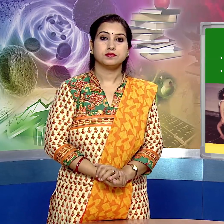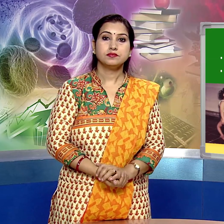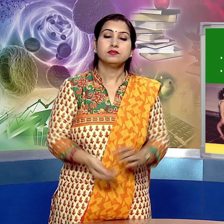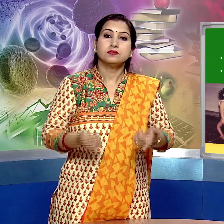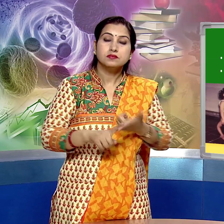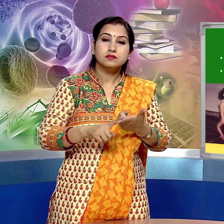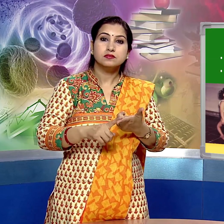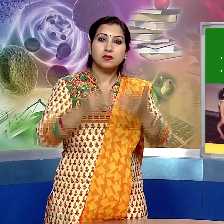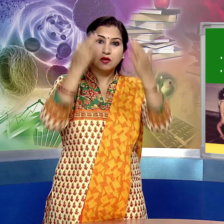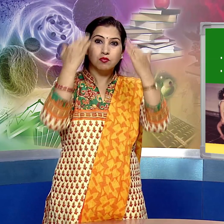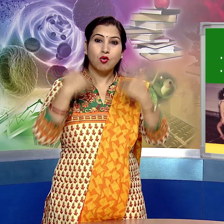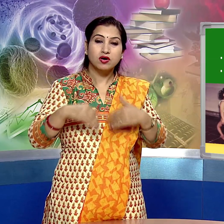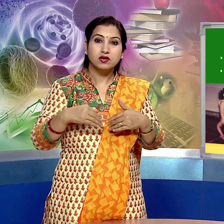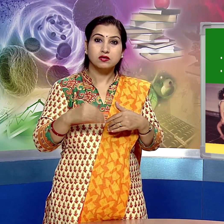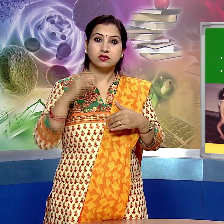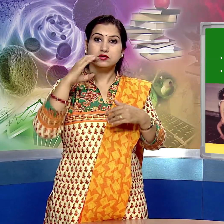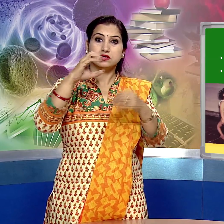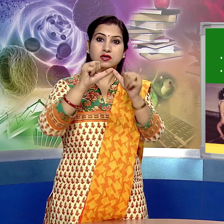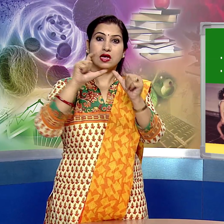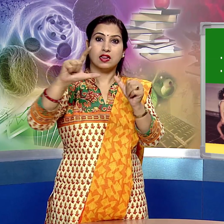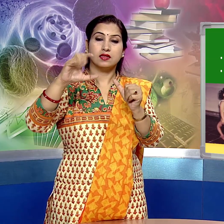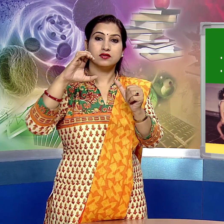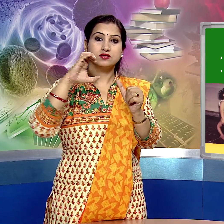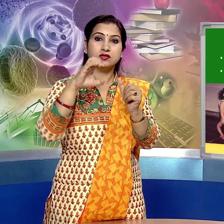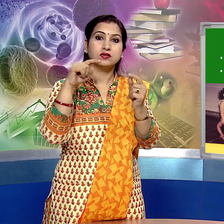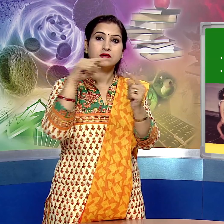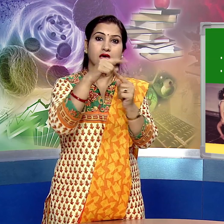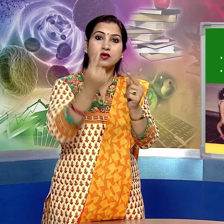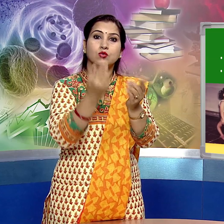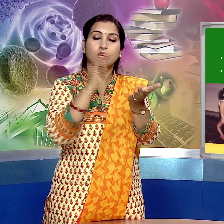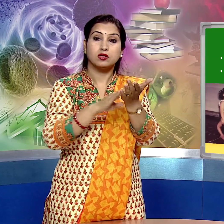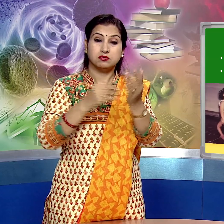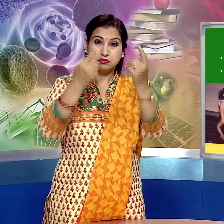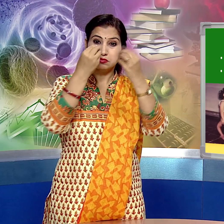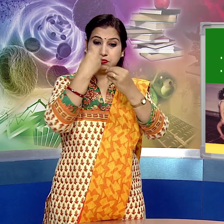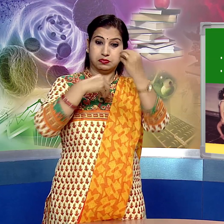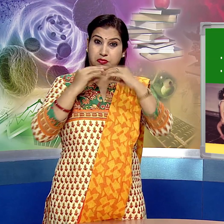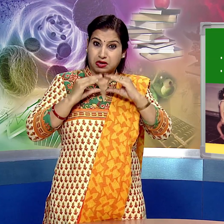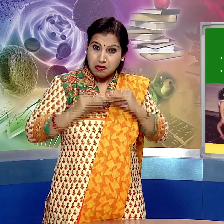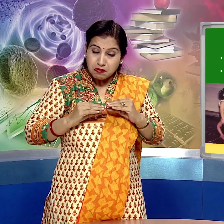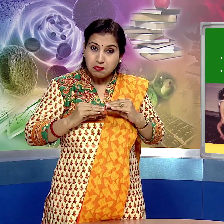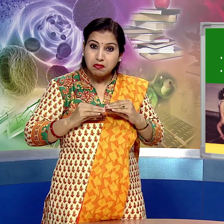Deficiency of calcium leads to rickets in children